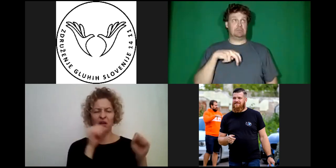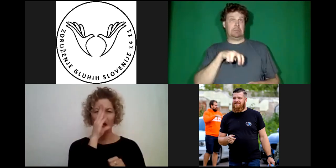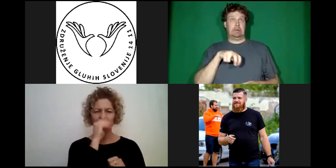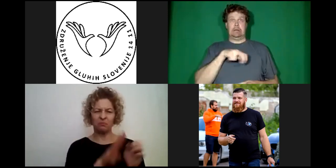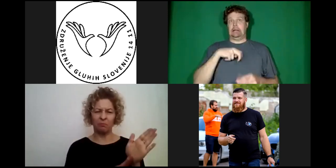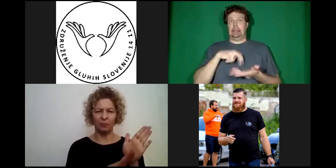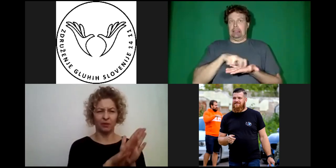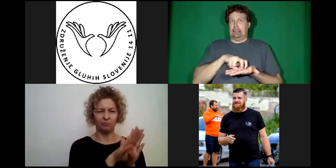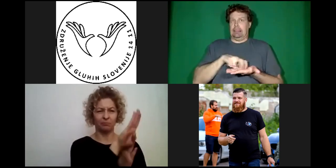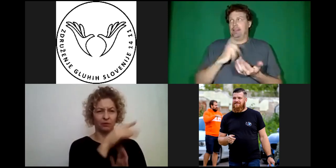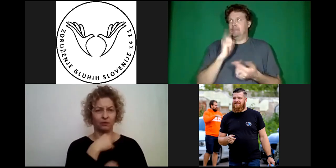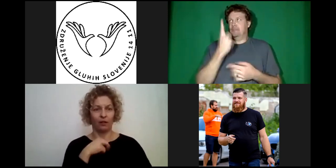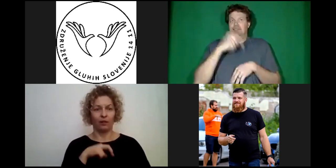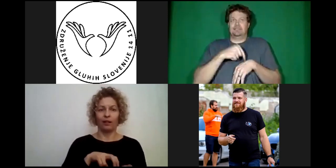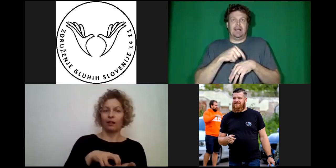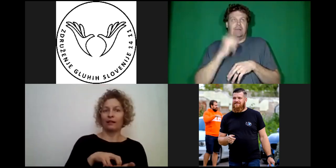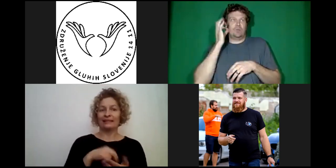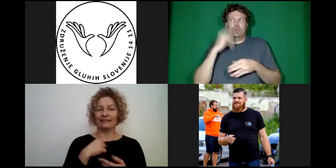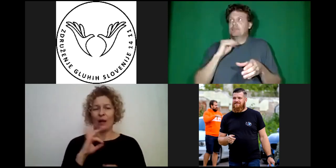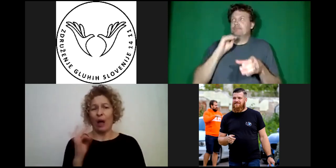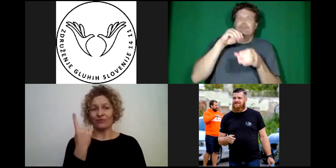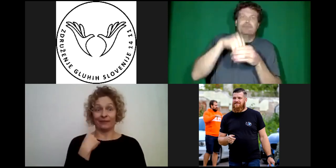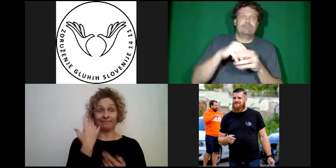He saw my play,